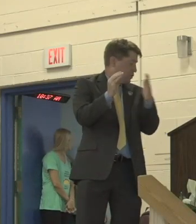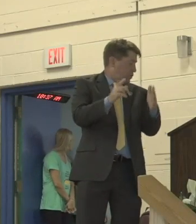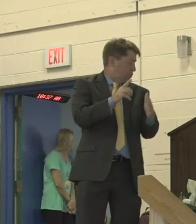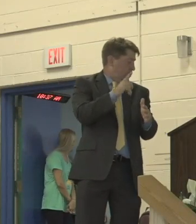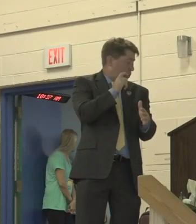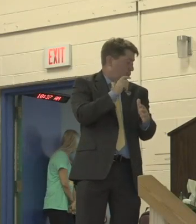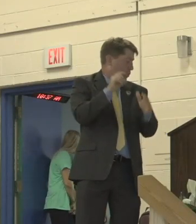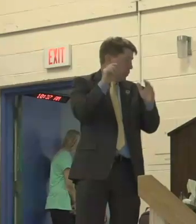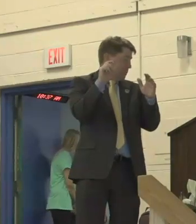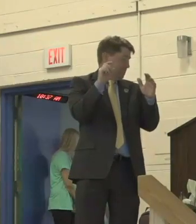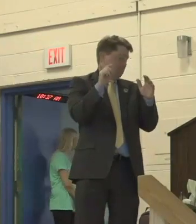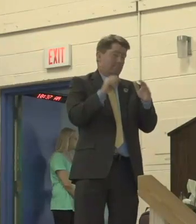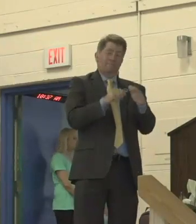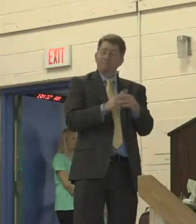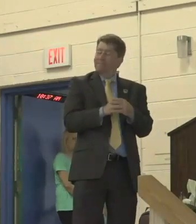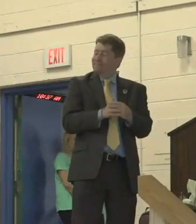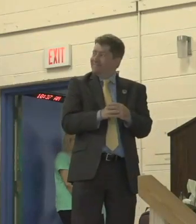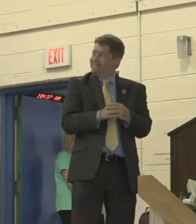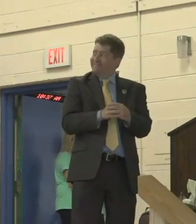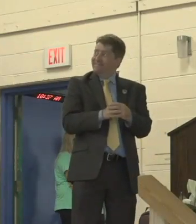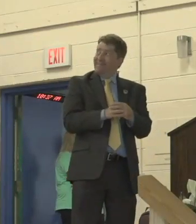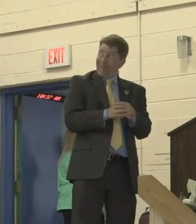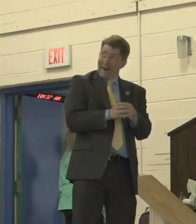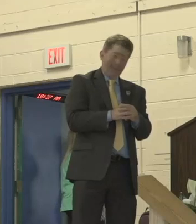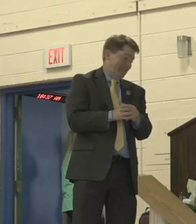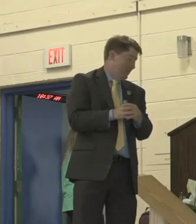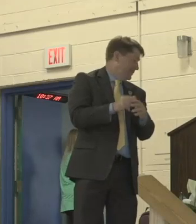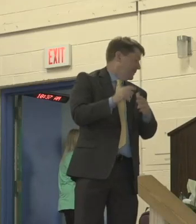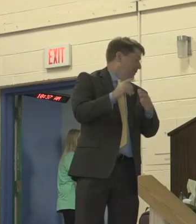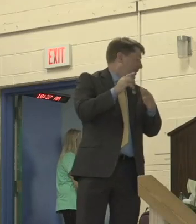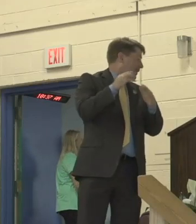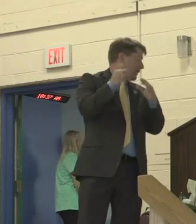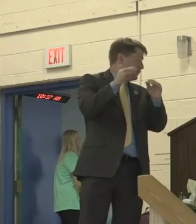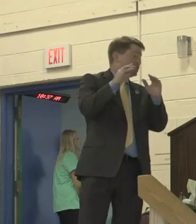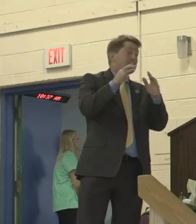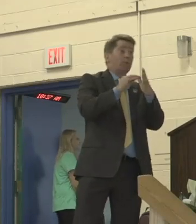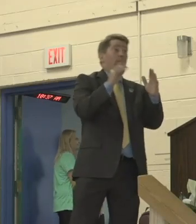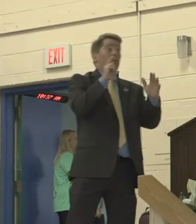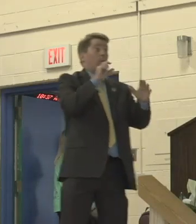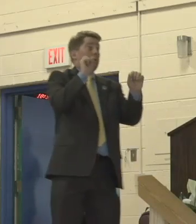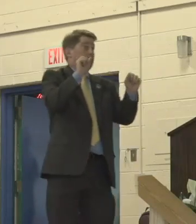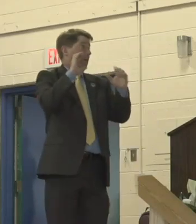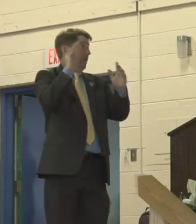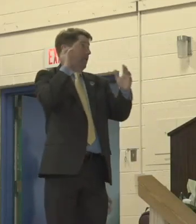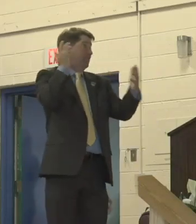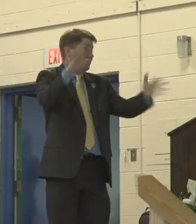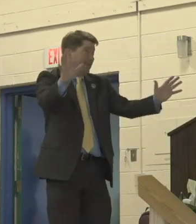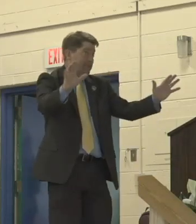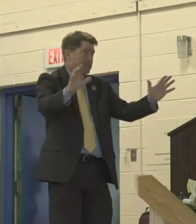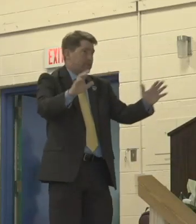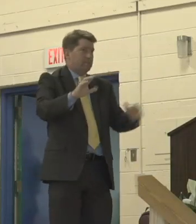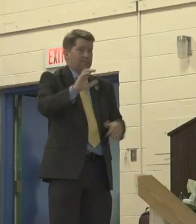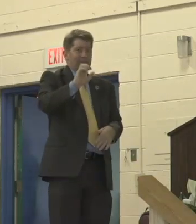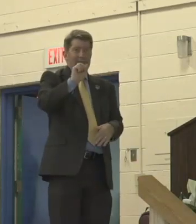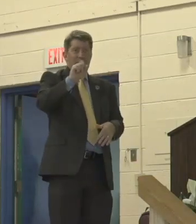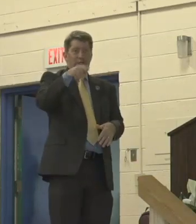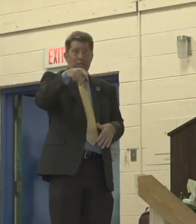This is given to a student who, really? Wow. All right, so this student completed